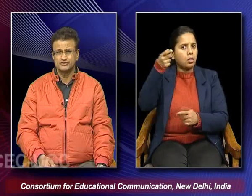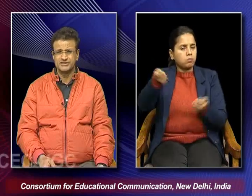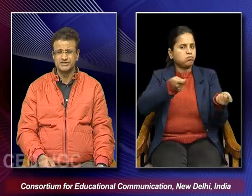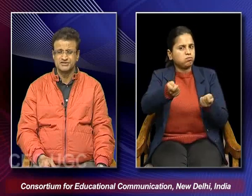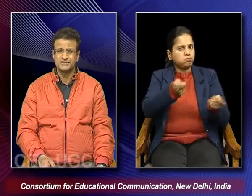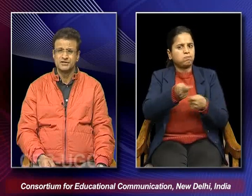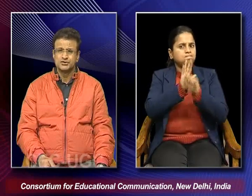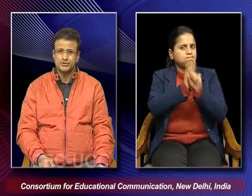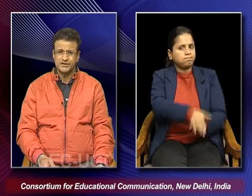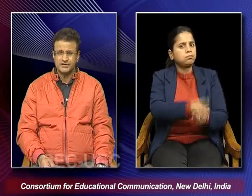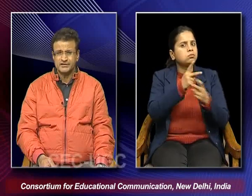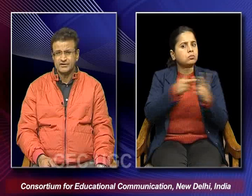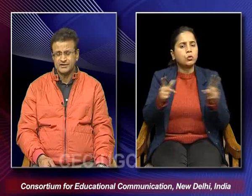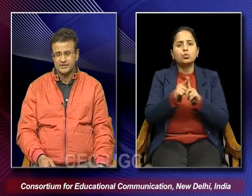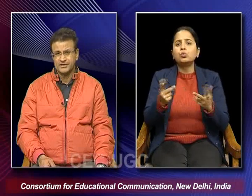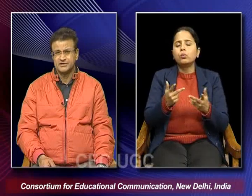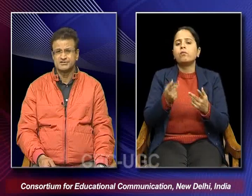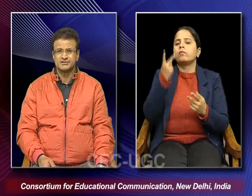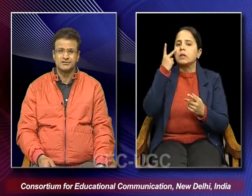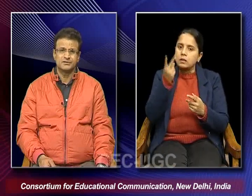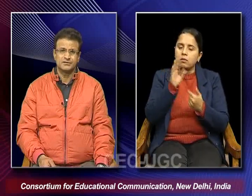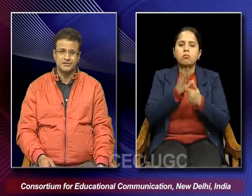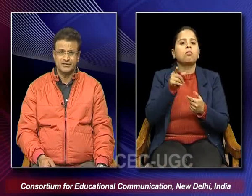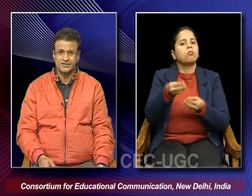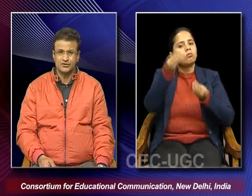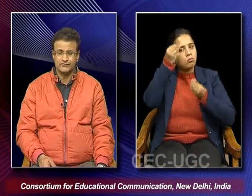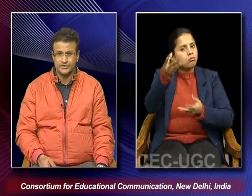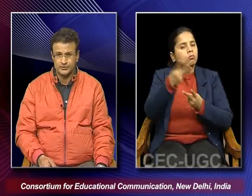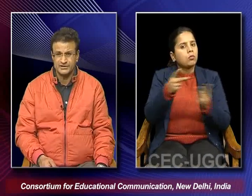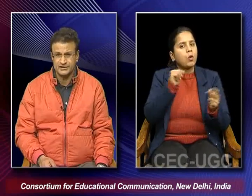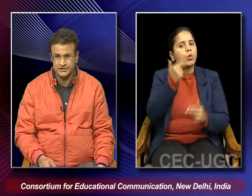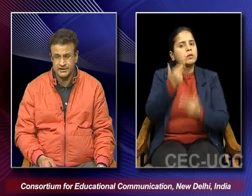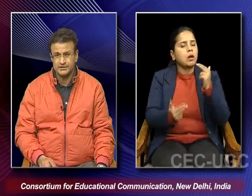those regions. So it in a way communicates the